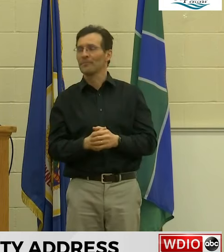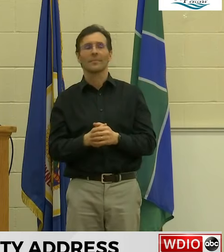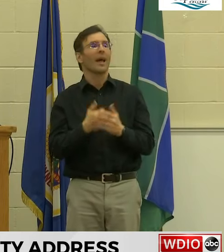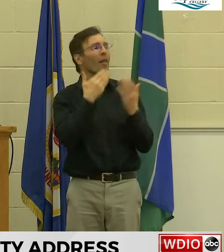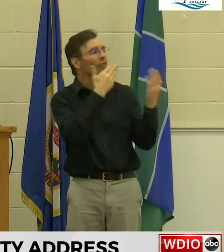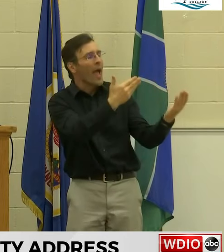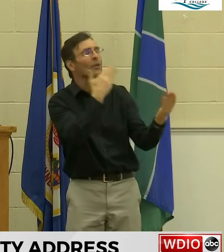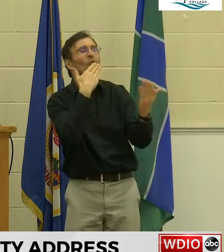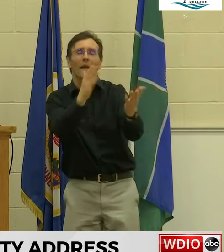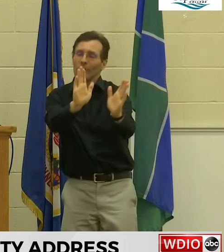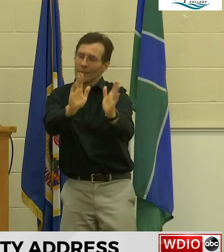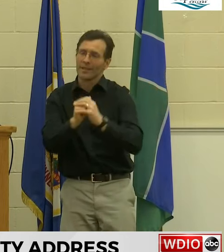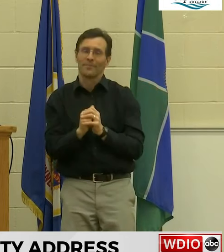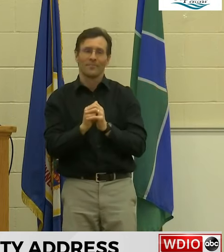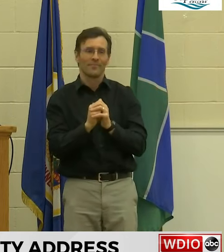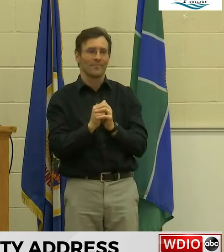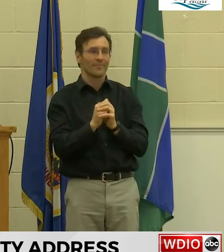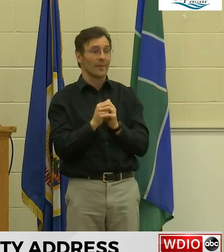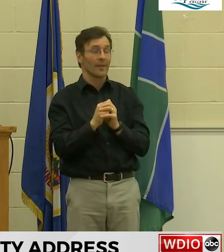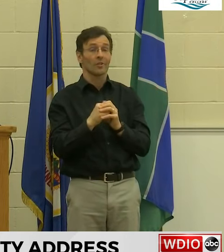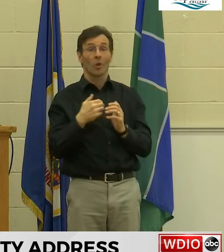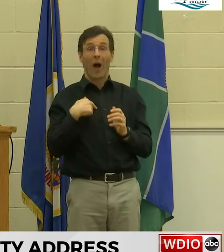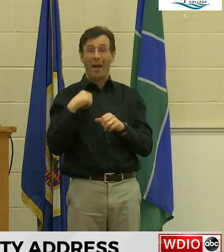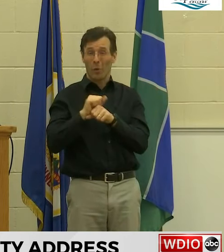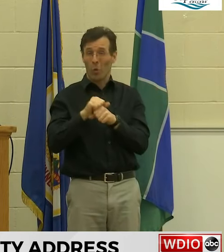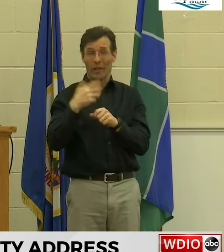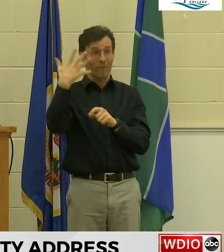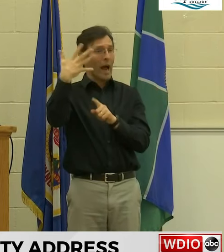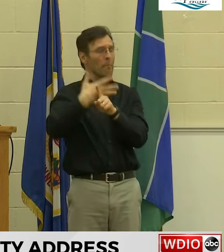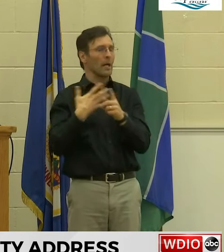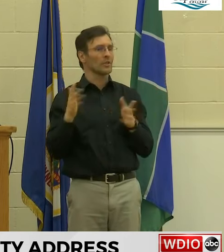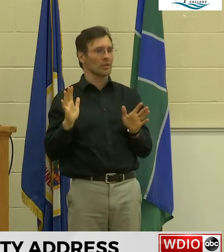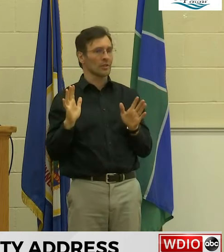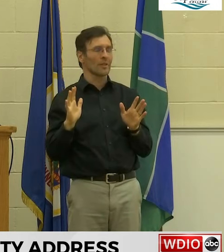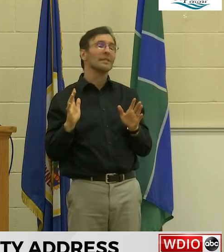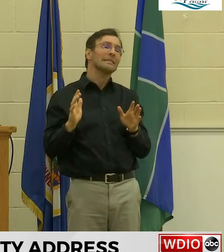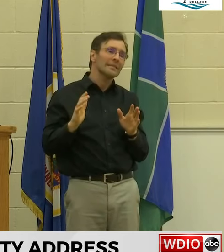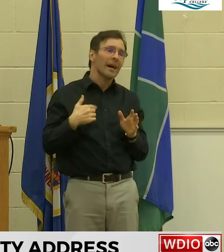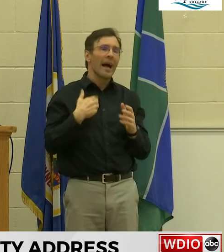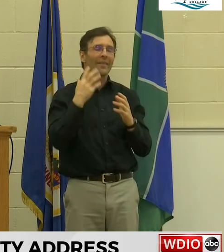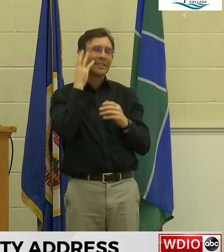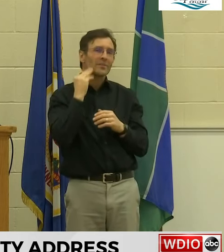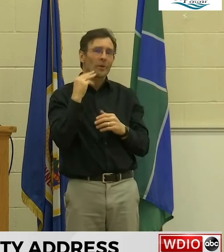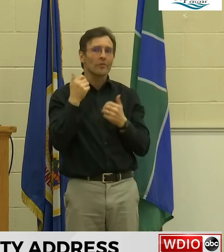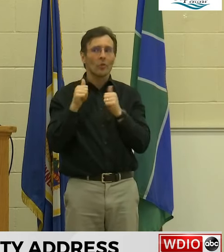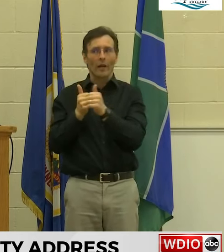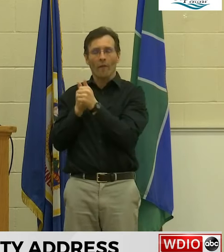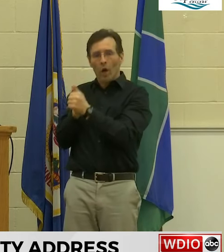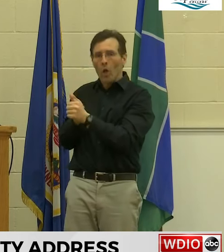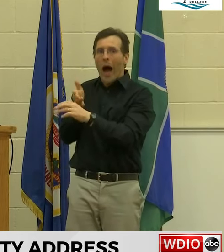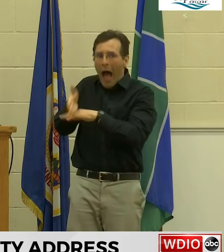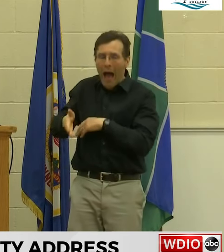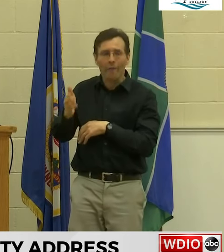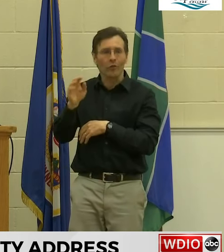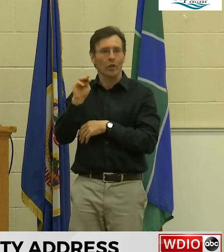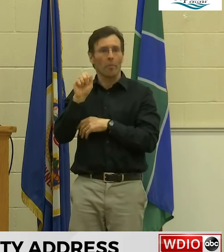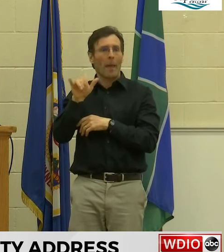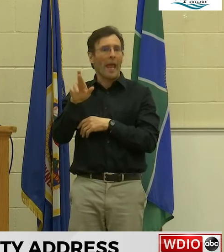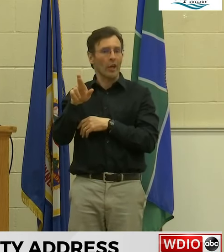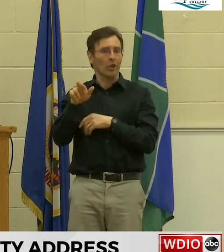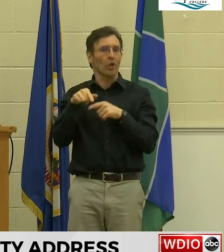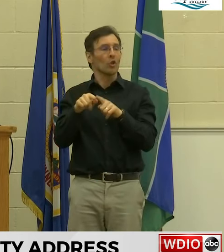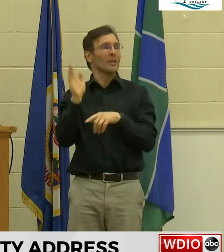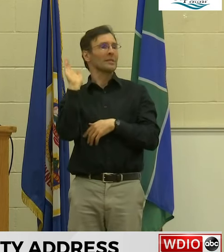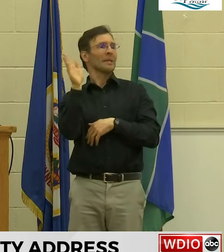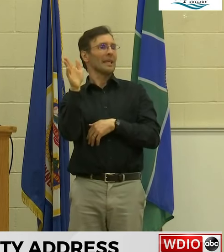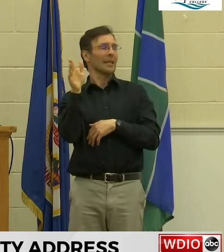Thank you, thank you. So I'm finishing month five on the job. I've already had the unfortunate experience of having to try to follow the mayor public